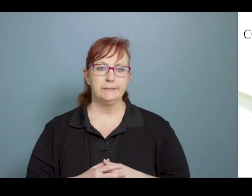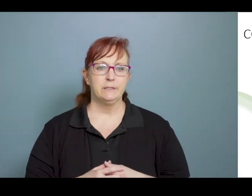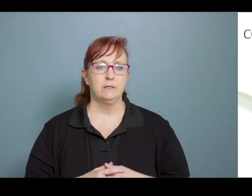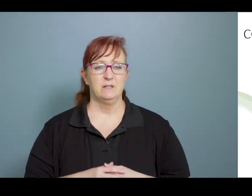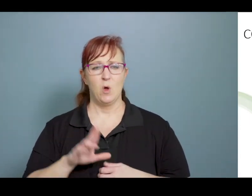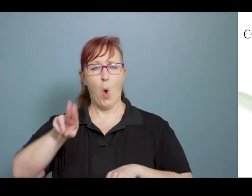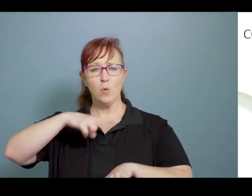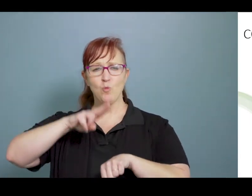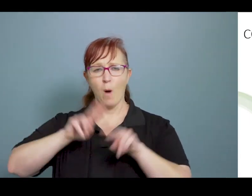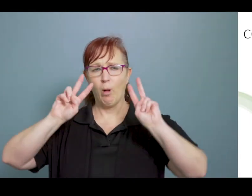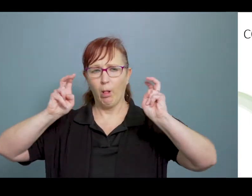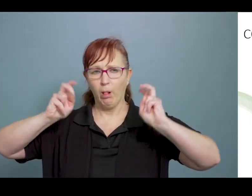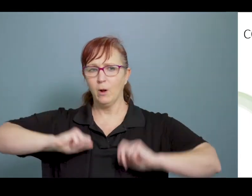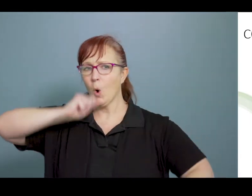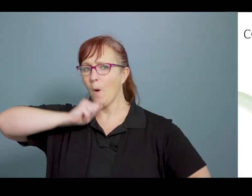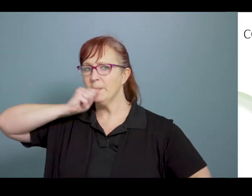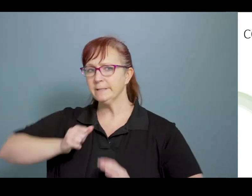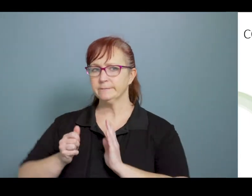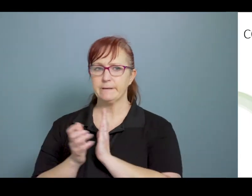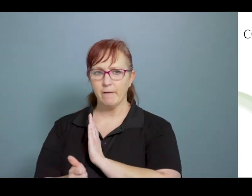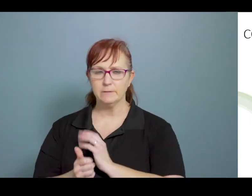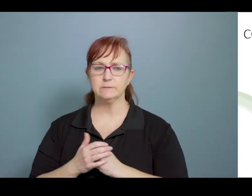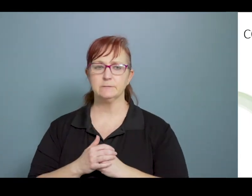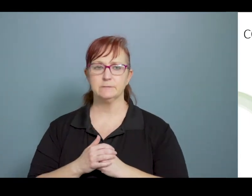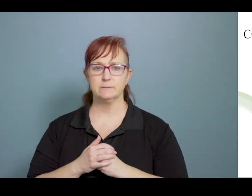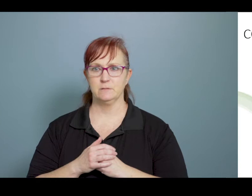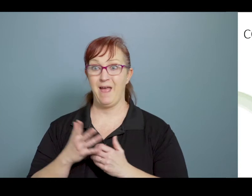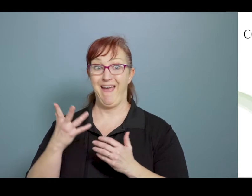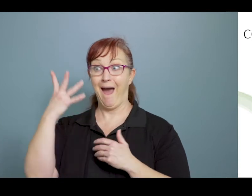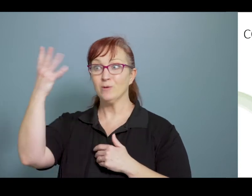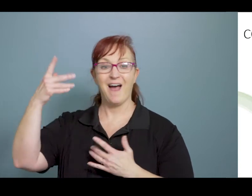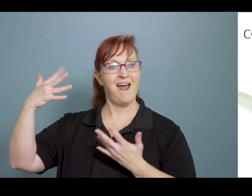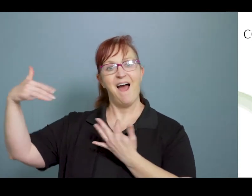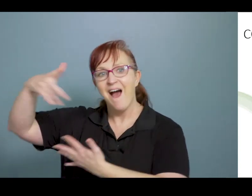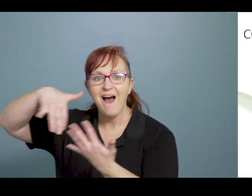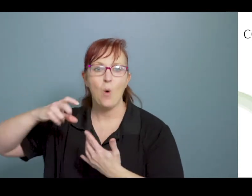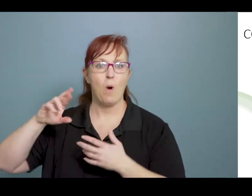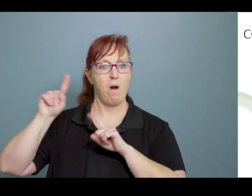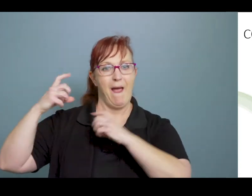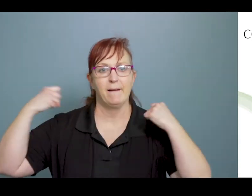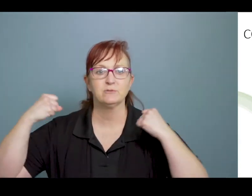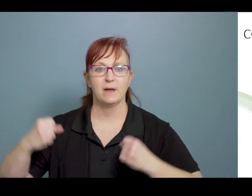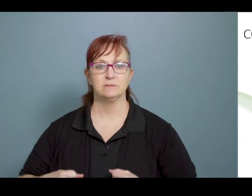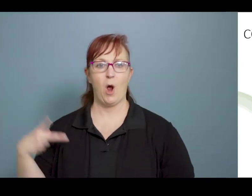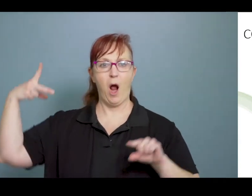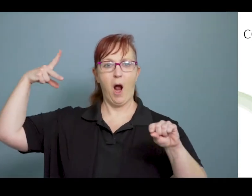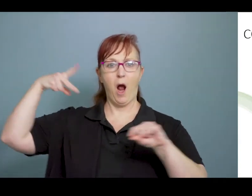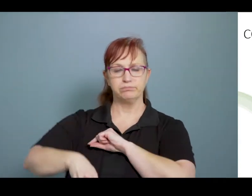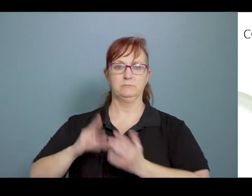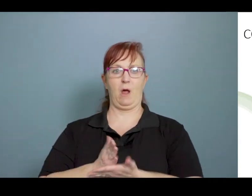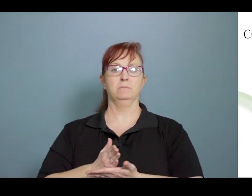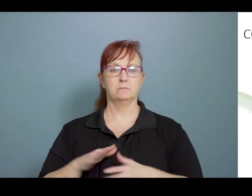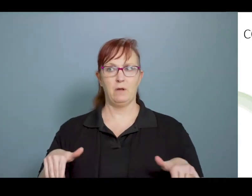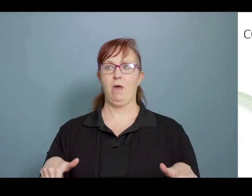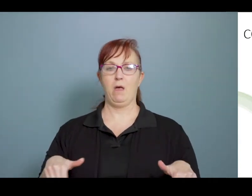our normal coping skills have been unavailable. So if we normally go to the gym and we can't, or we have